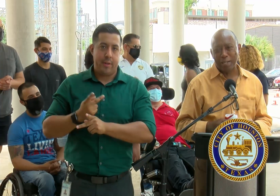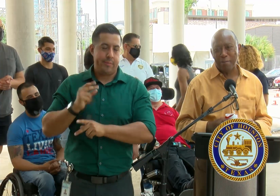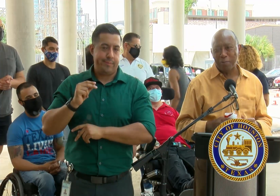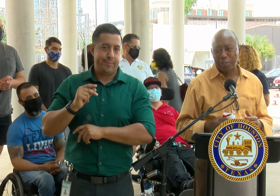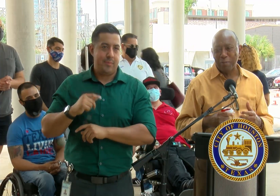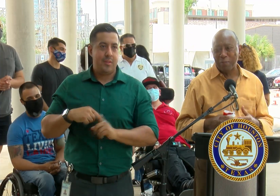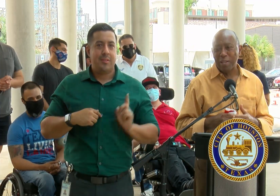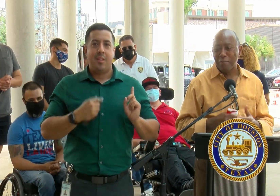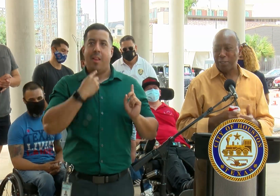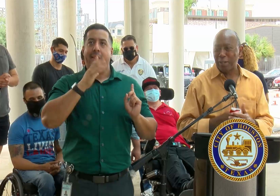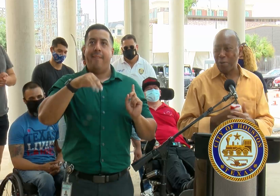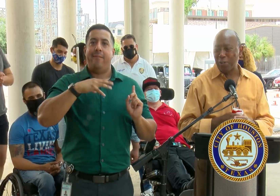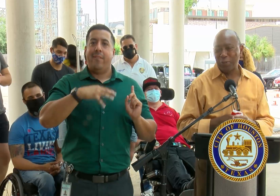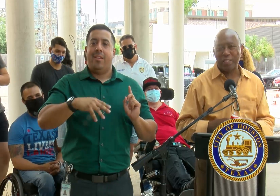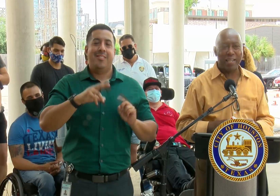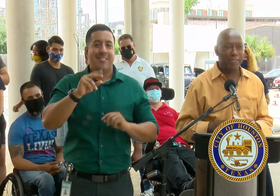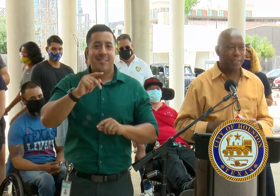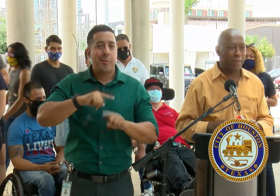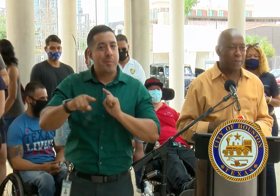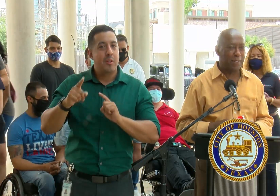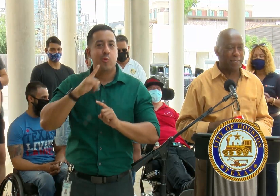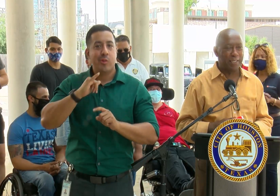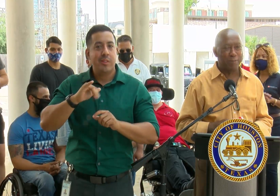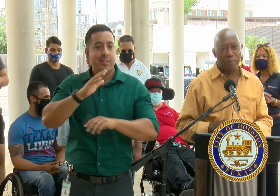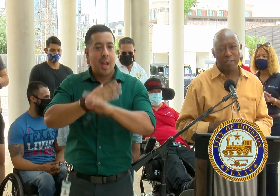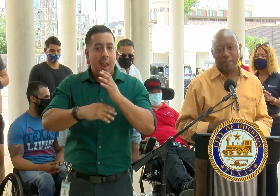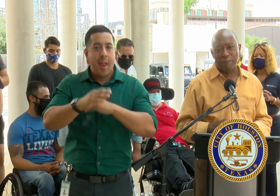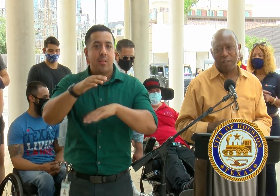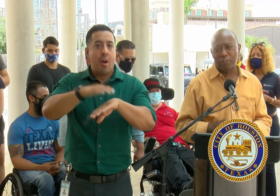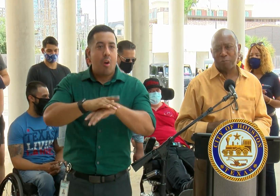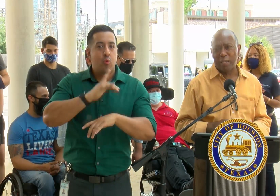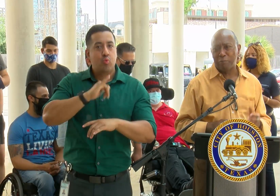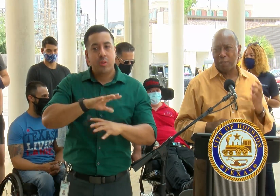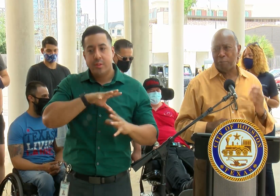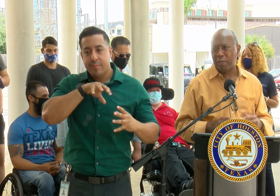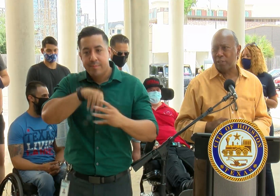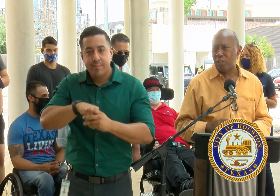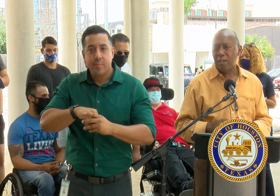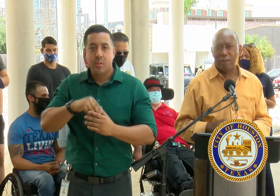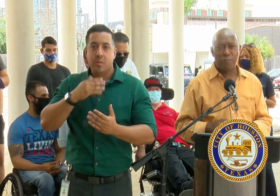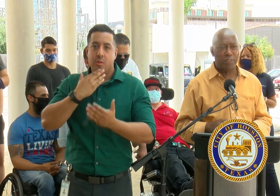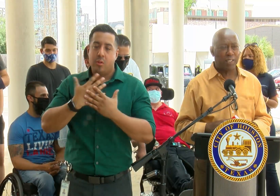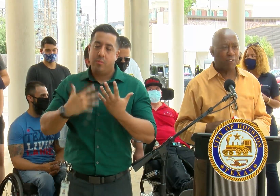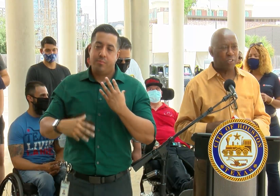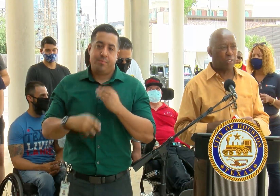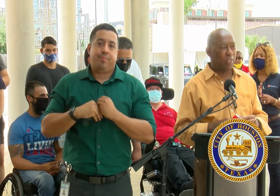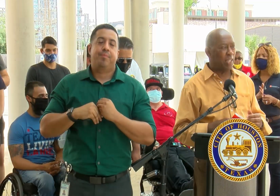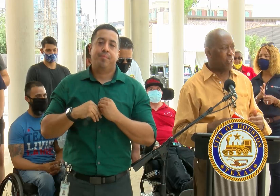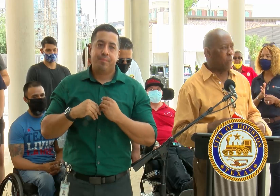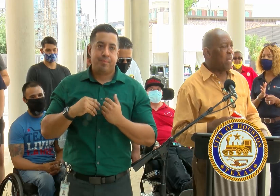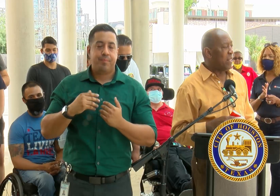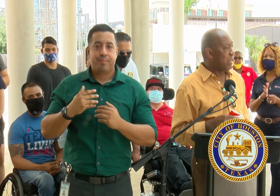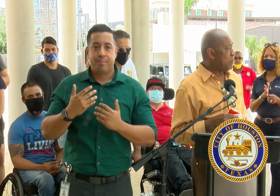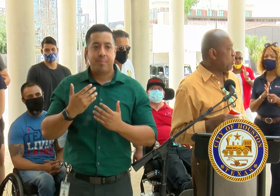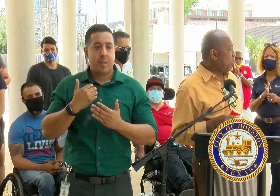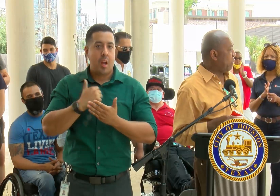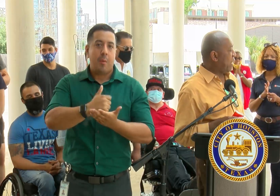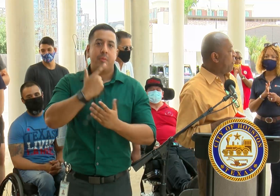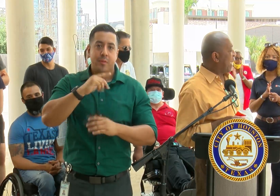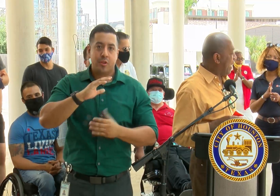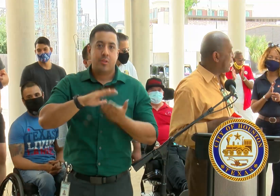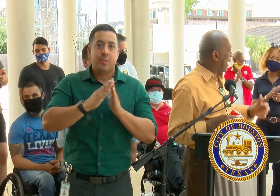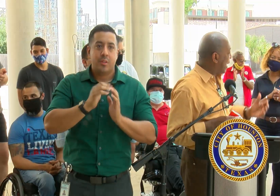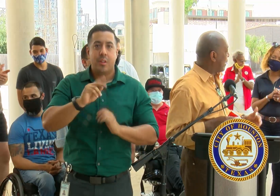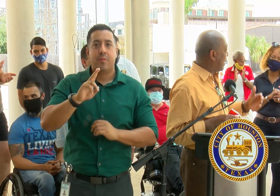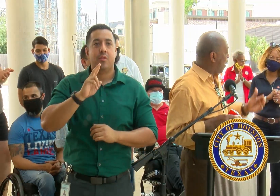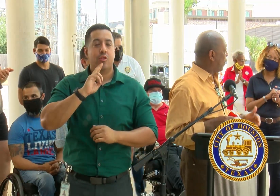But someone who's hands-on and just been a big plus for the city of Houston. So thank you, Deborah Moore with the